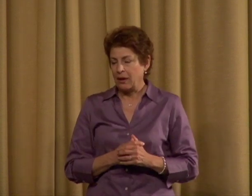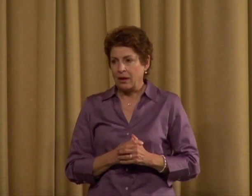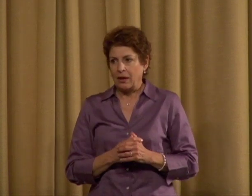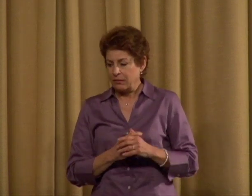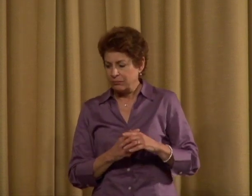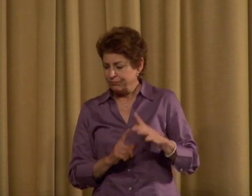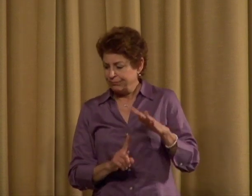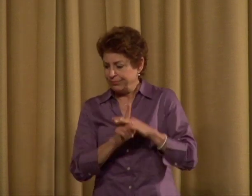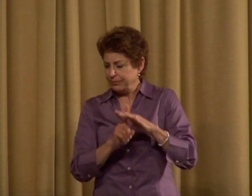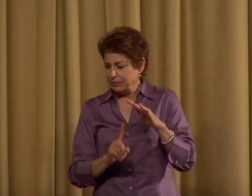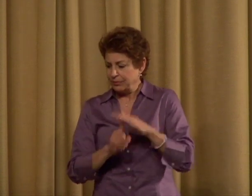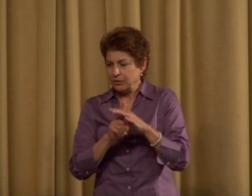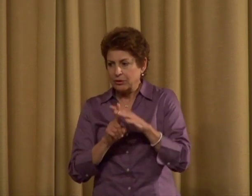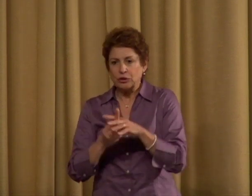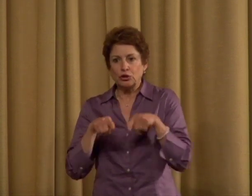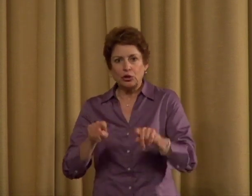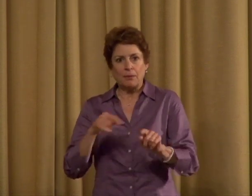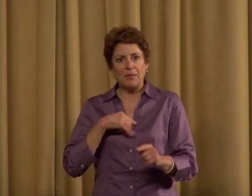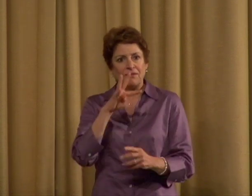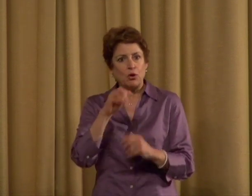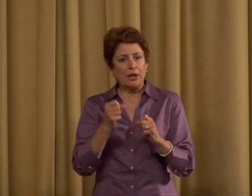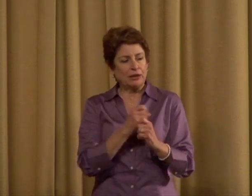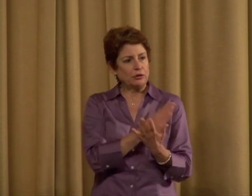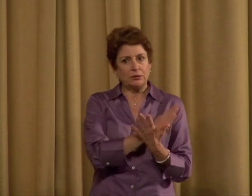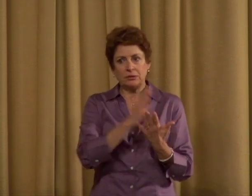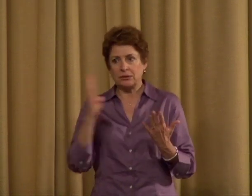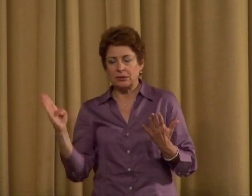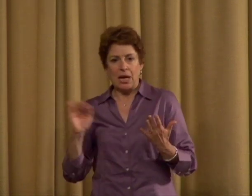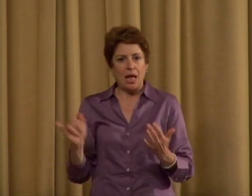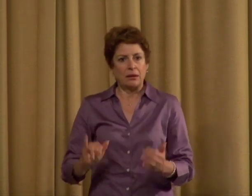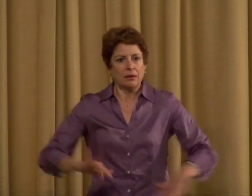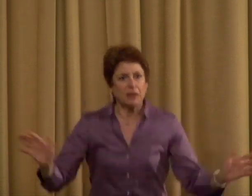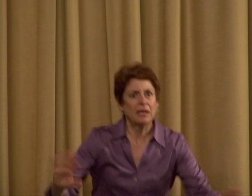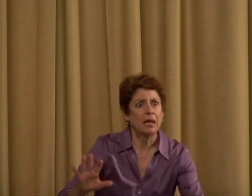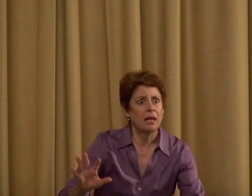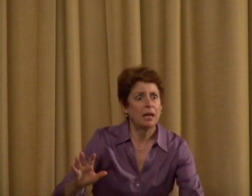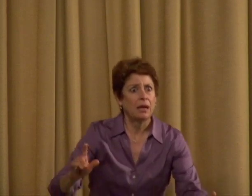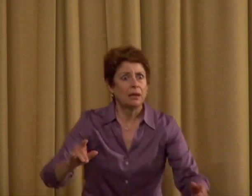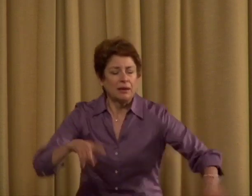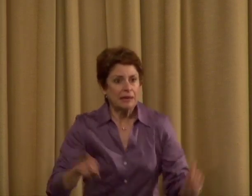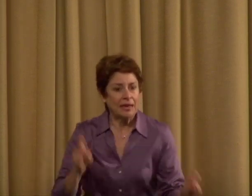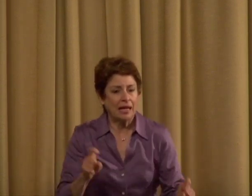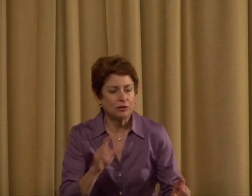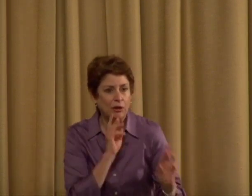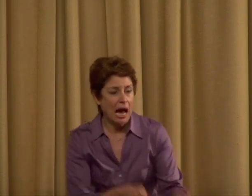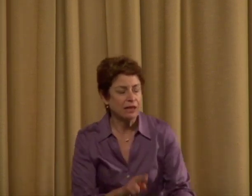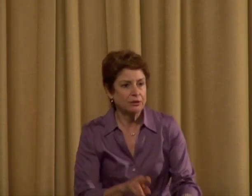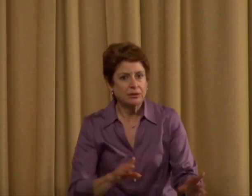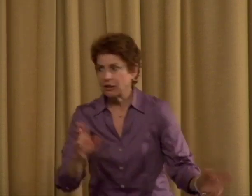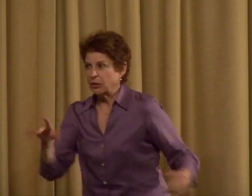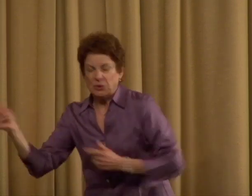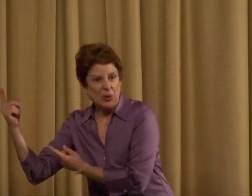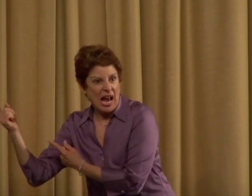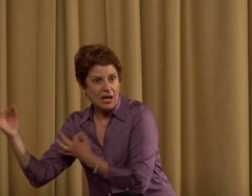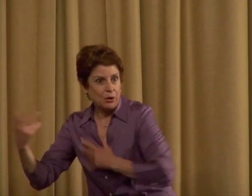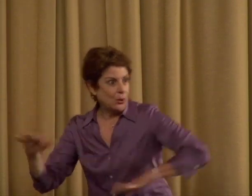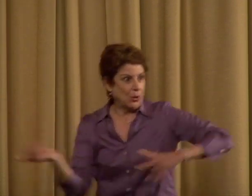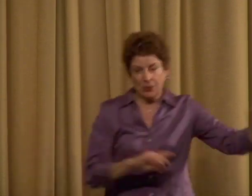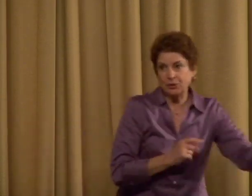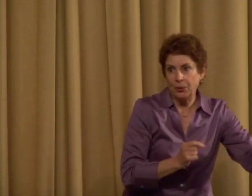This particular topic comes up over and over during my 40 years. And it's like all of a sudden something, it's like a reaction, I'm